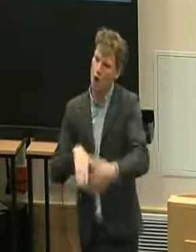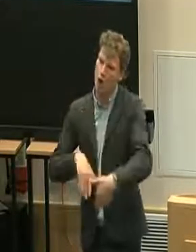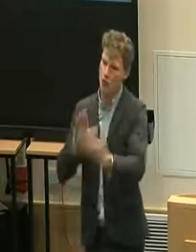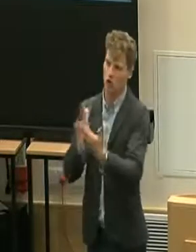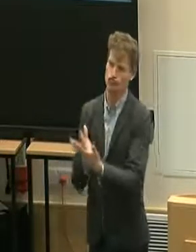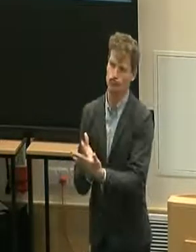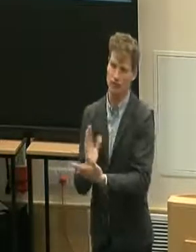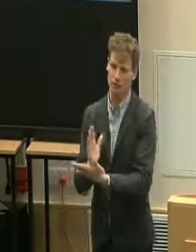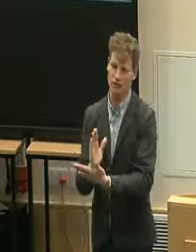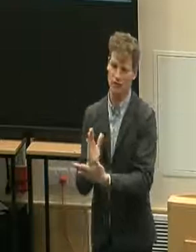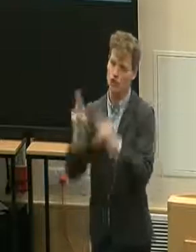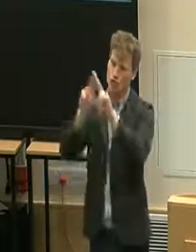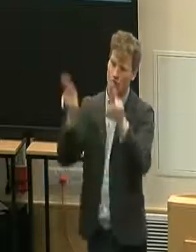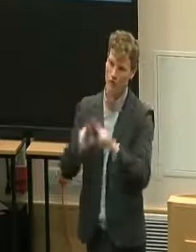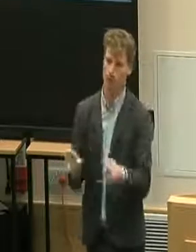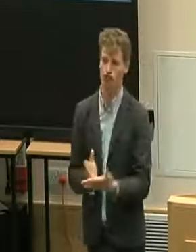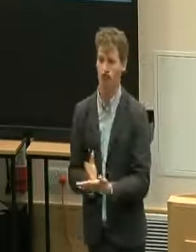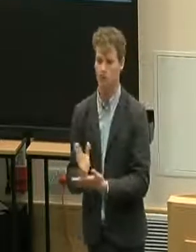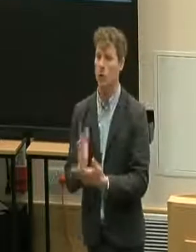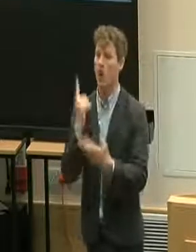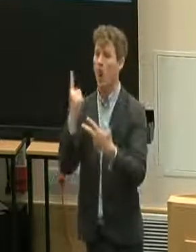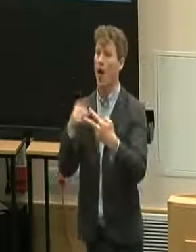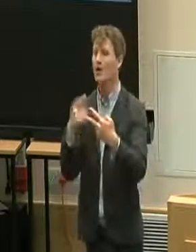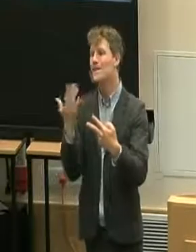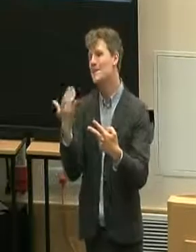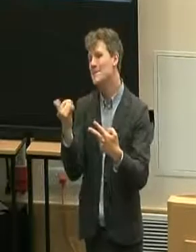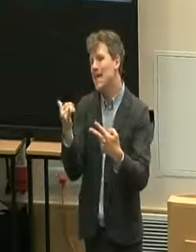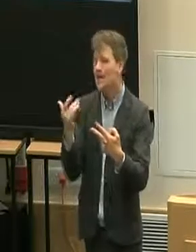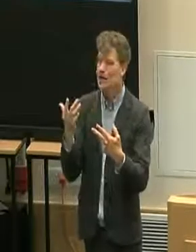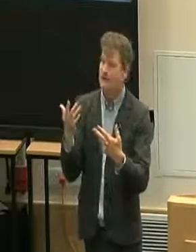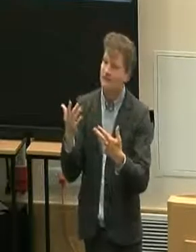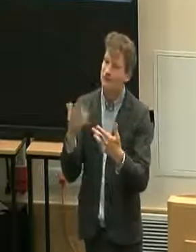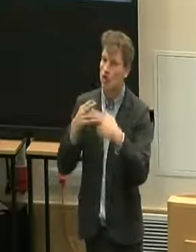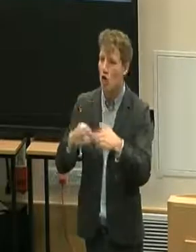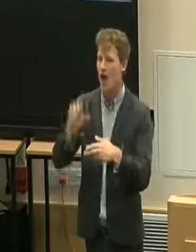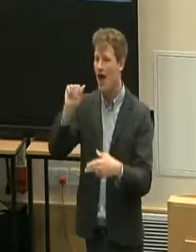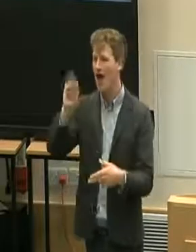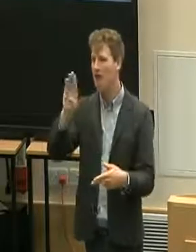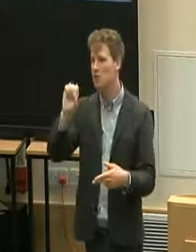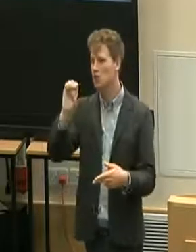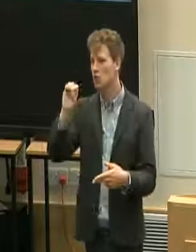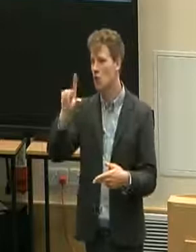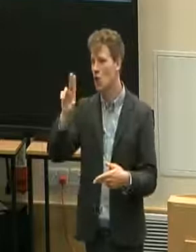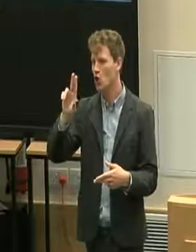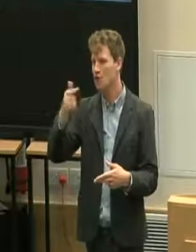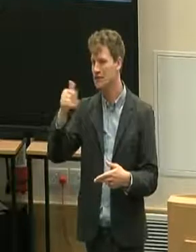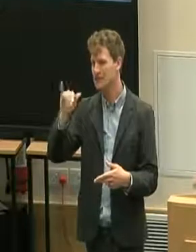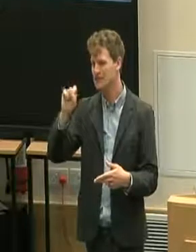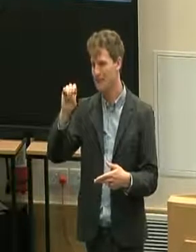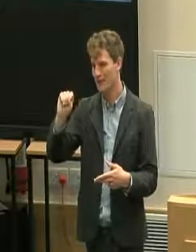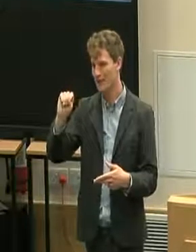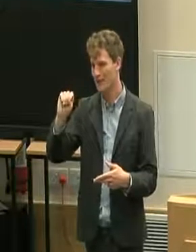are universal. One might be called absolutism. Rights trump, they overcome, they are more powerful